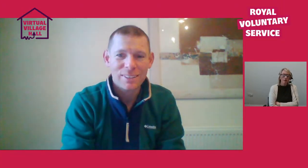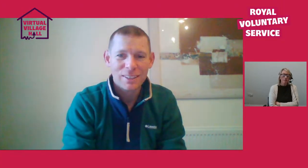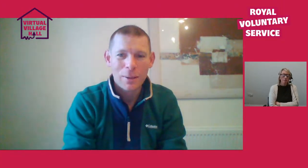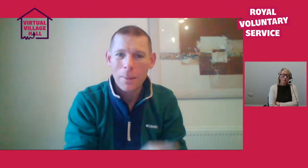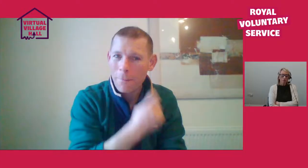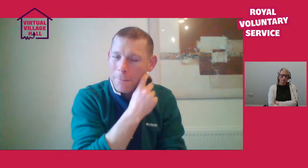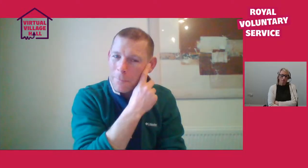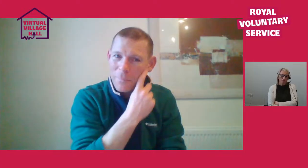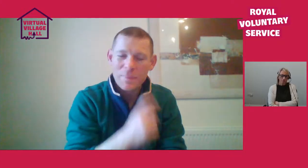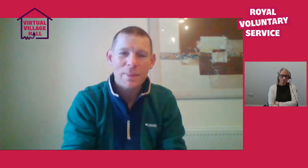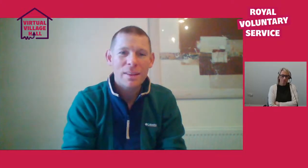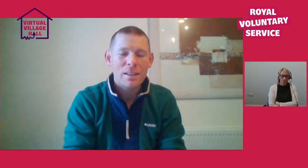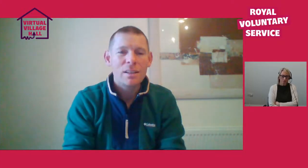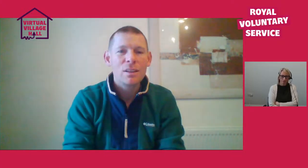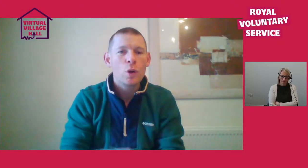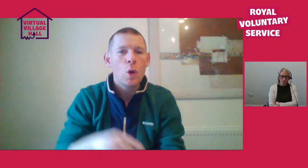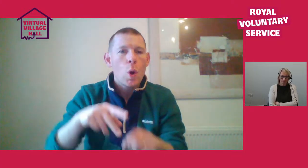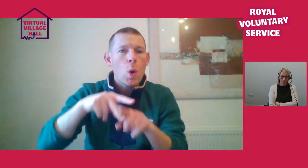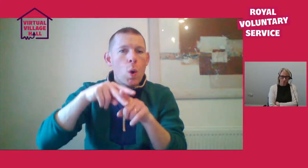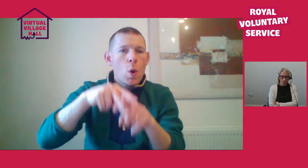Number 1.